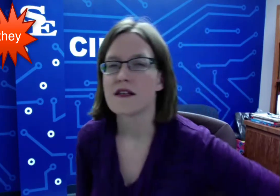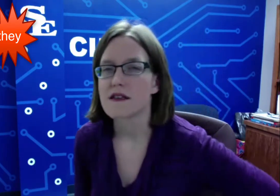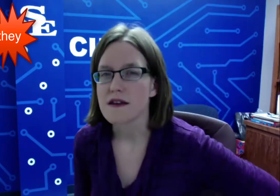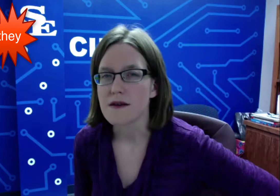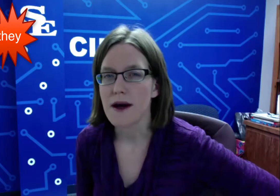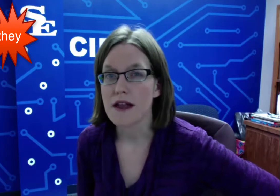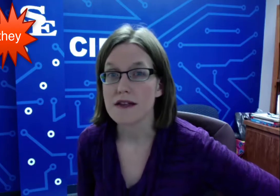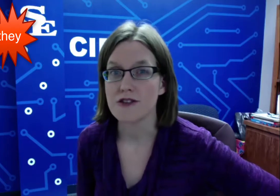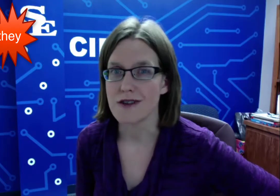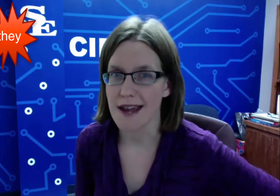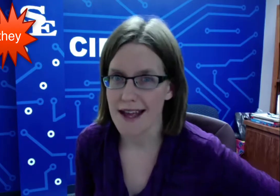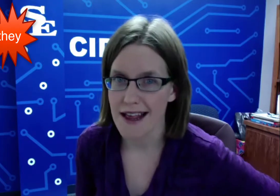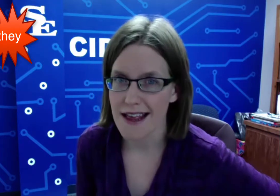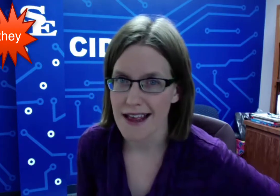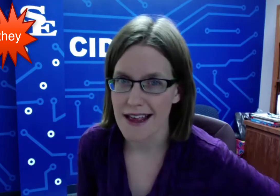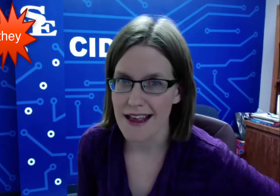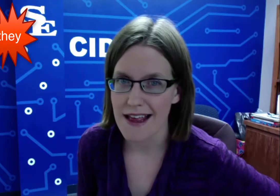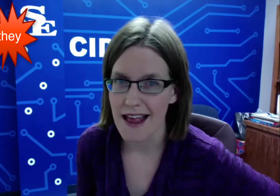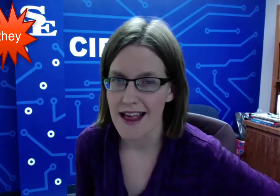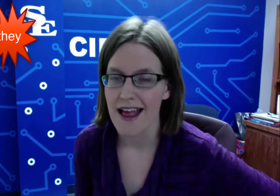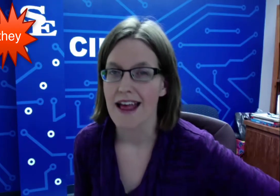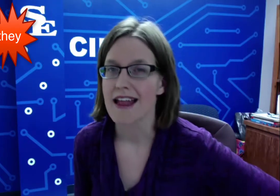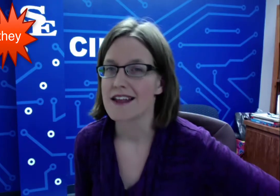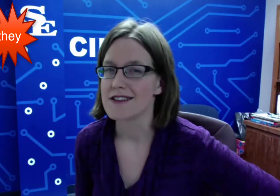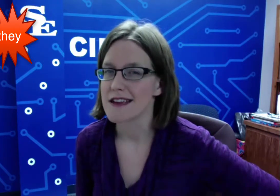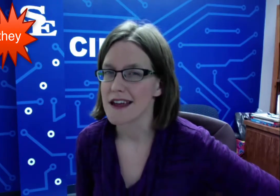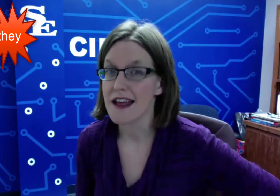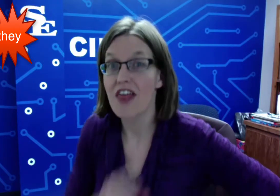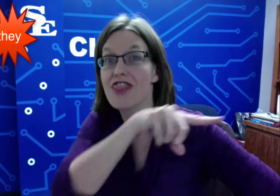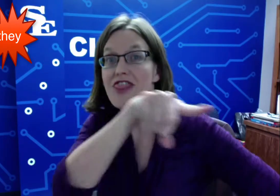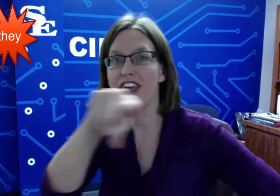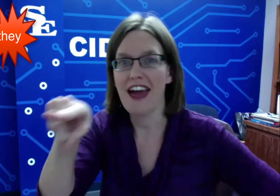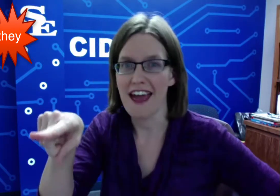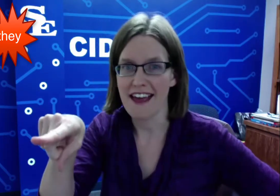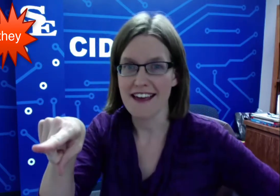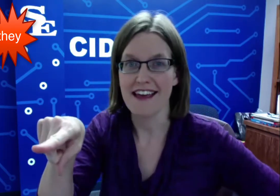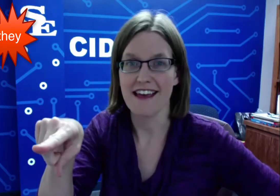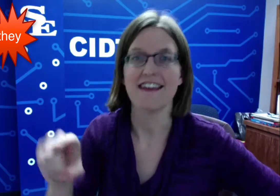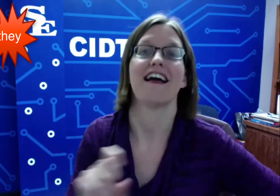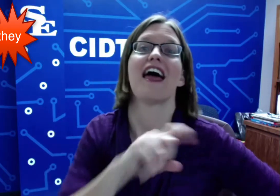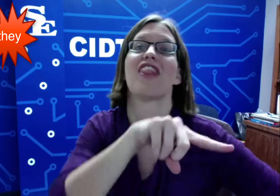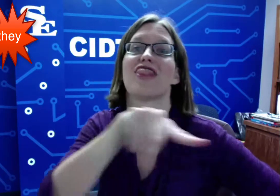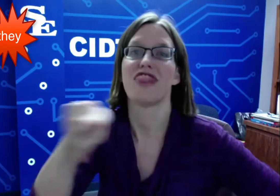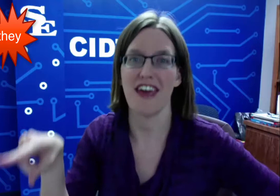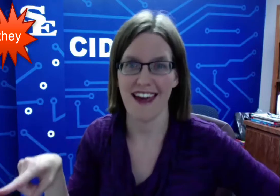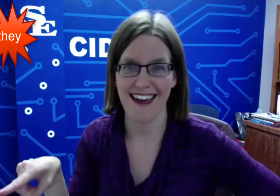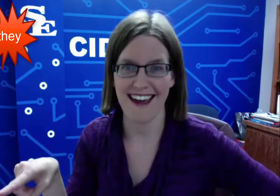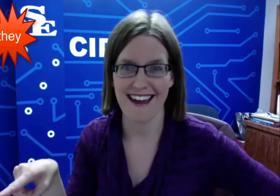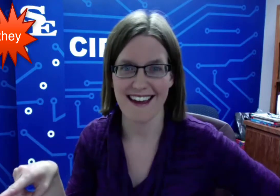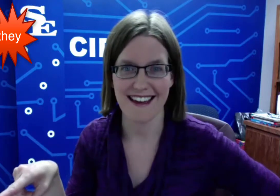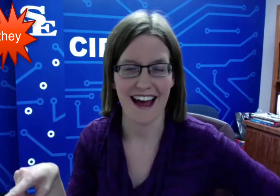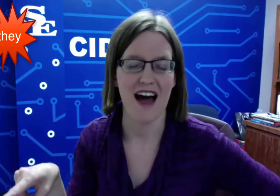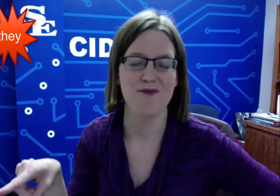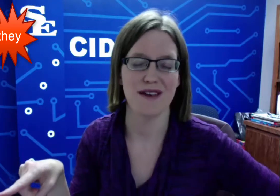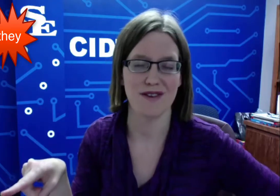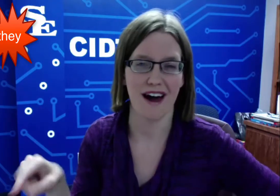Think about it. Did you get it? Did you get it? They. They. I bet you got